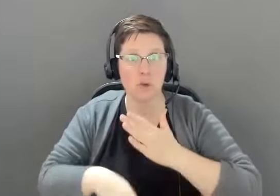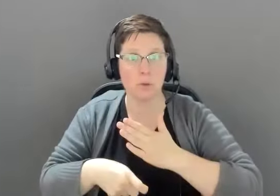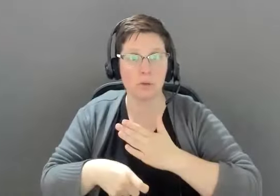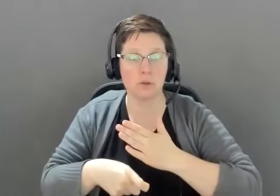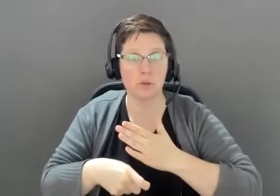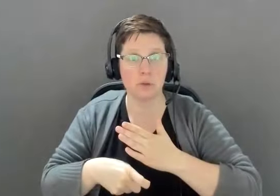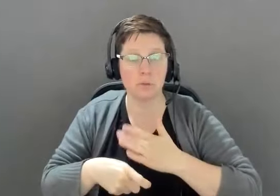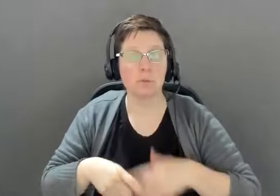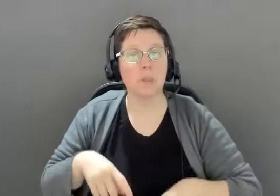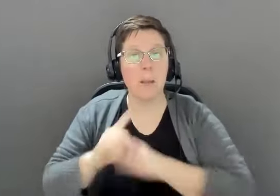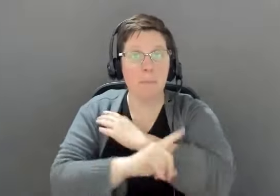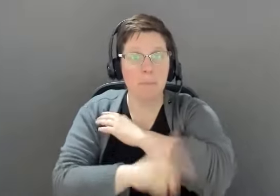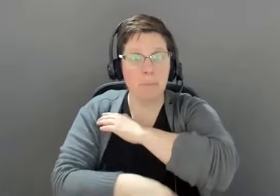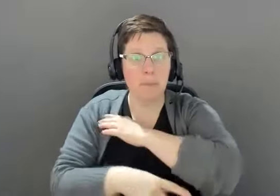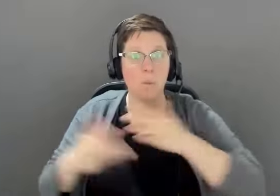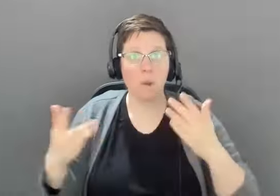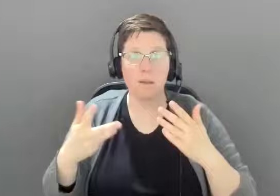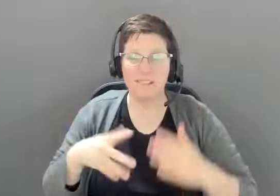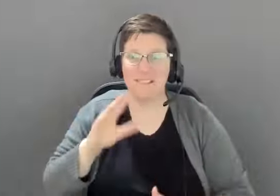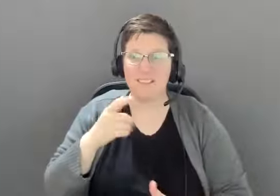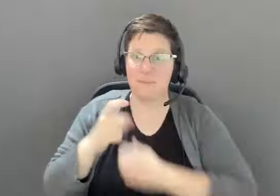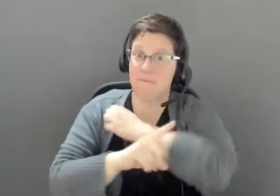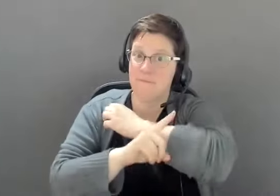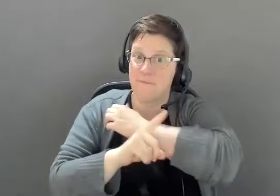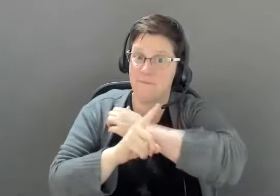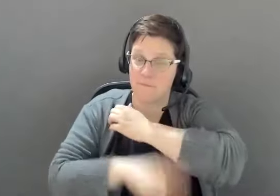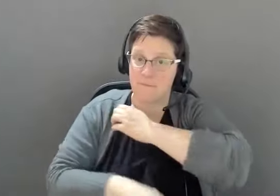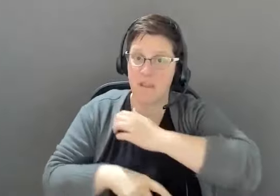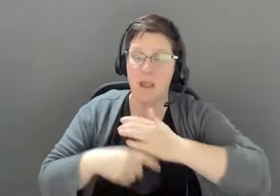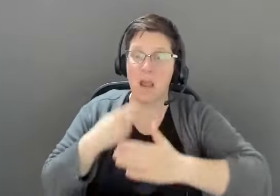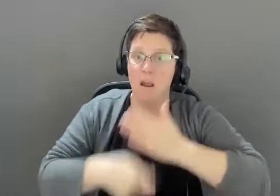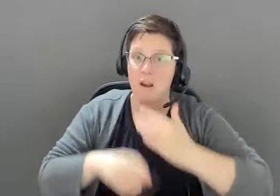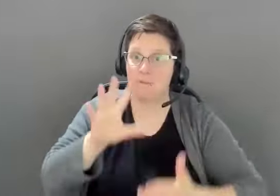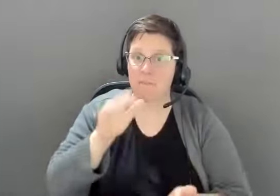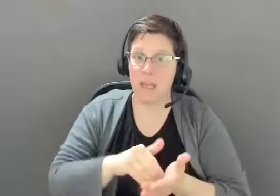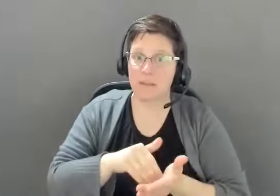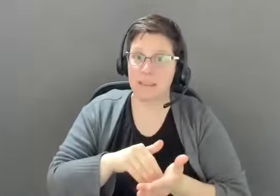punishable by a fine of up to $5,000 and/or imprisonment of up to 2 years less a day.